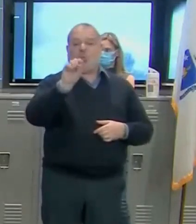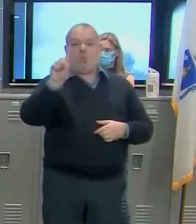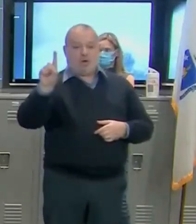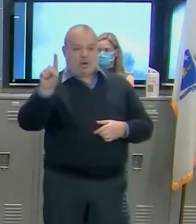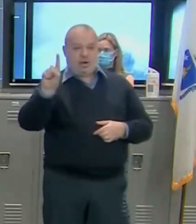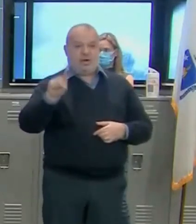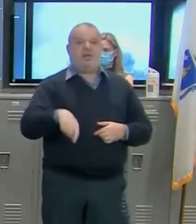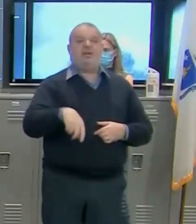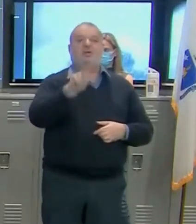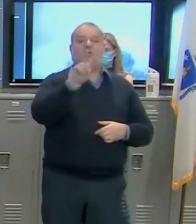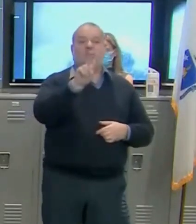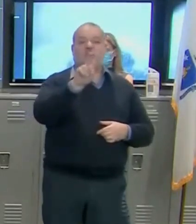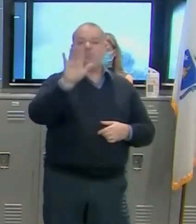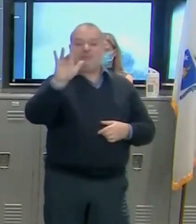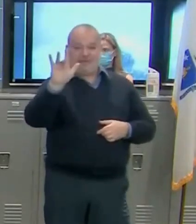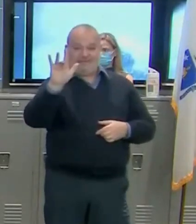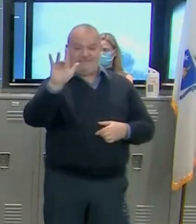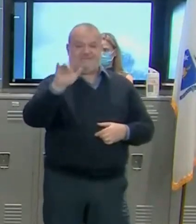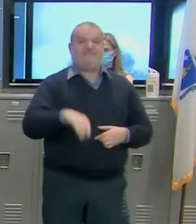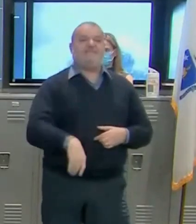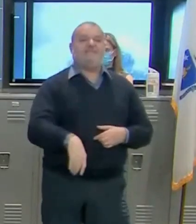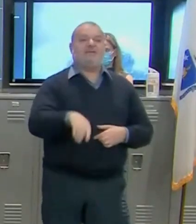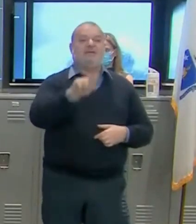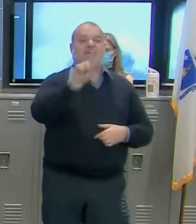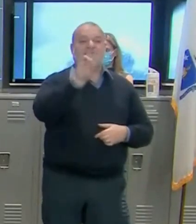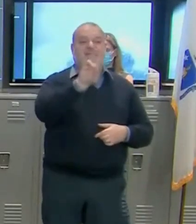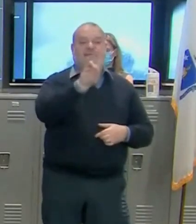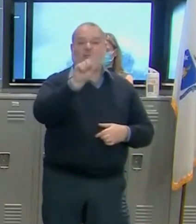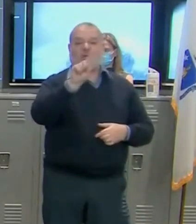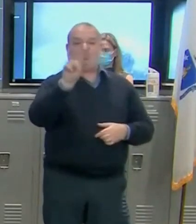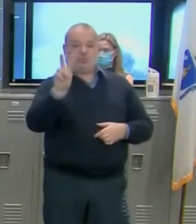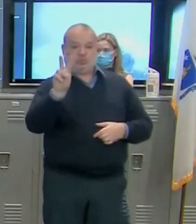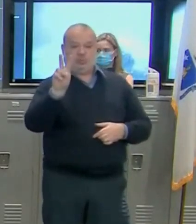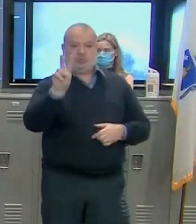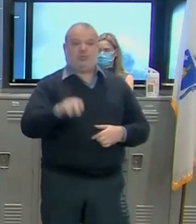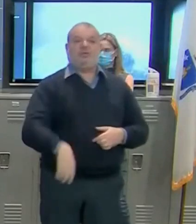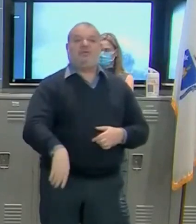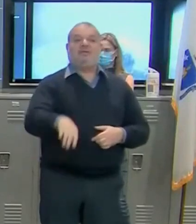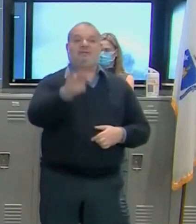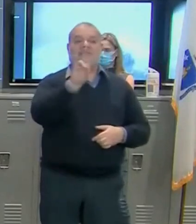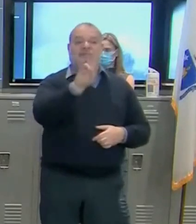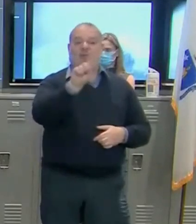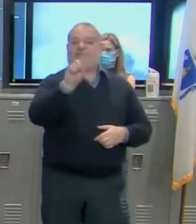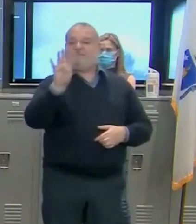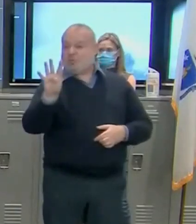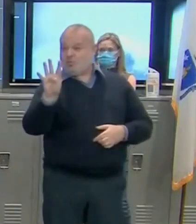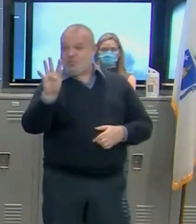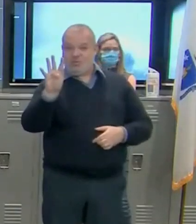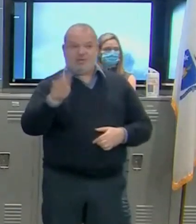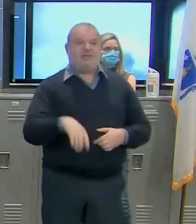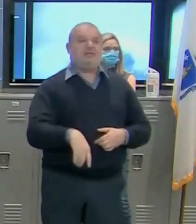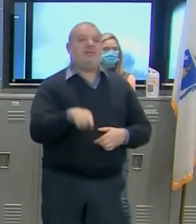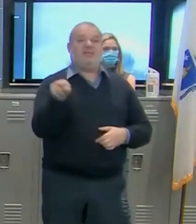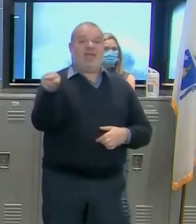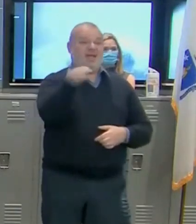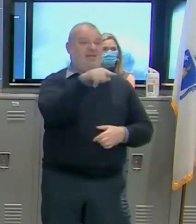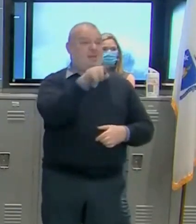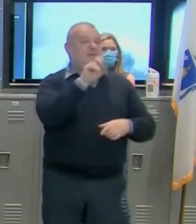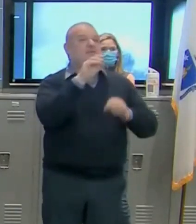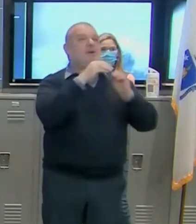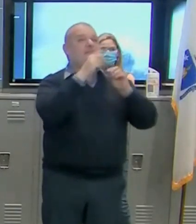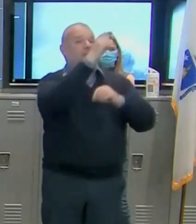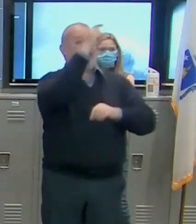unsafe for us to currently operate. We are also running snow routes on a number of routes. Again, I encourage you to look